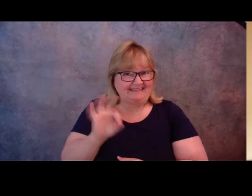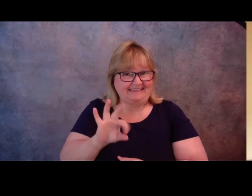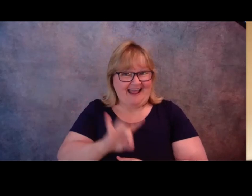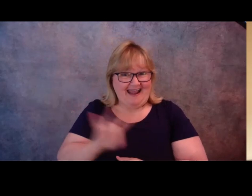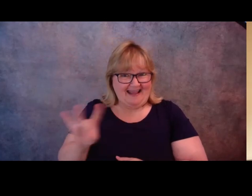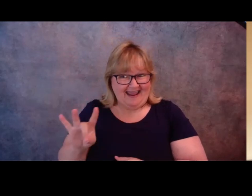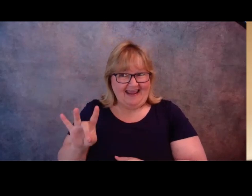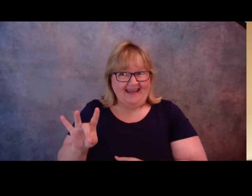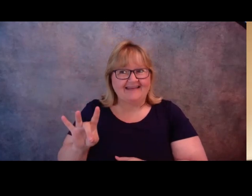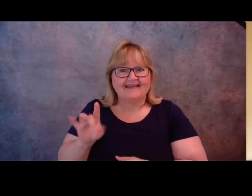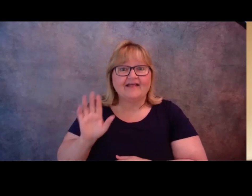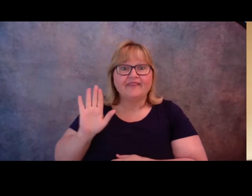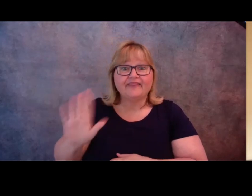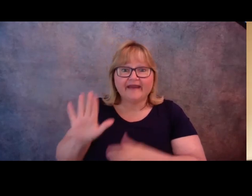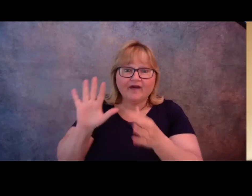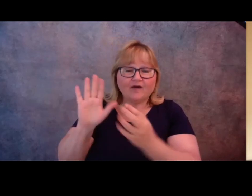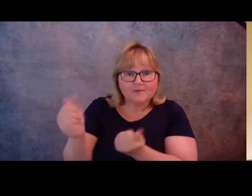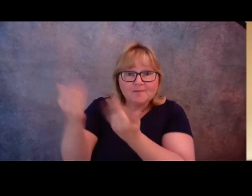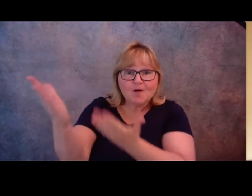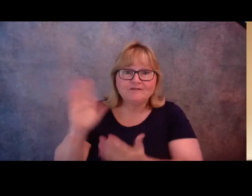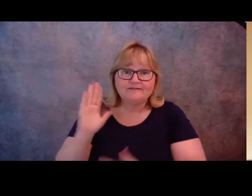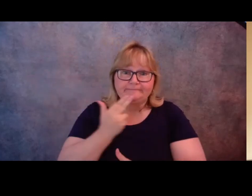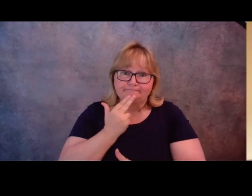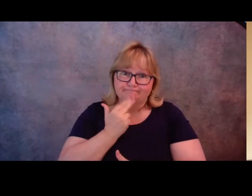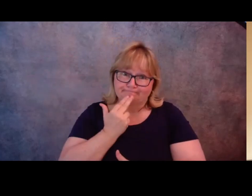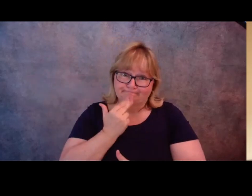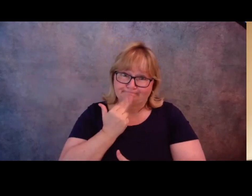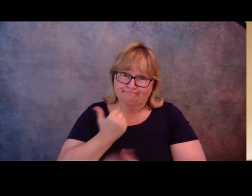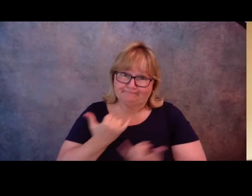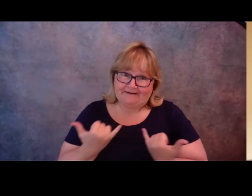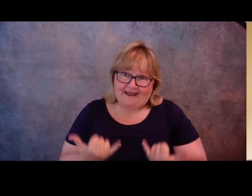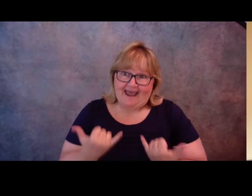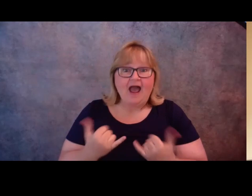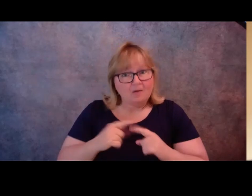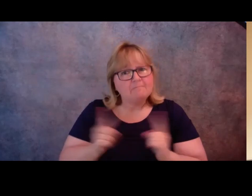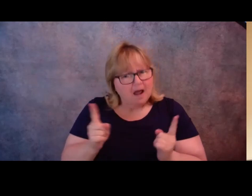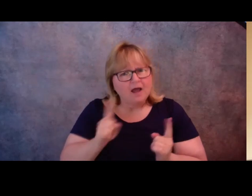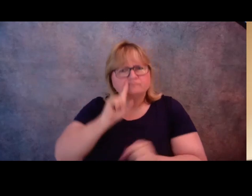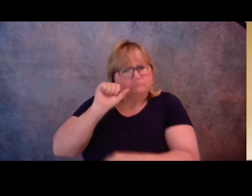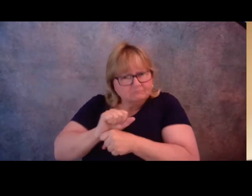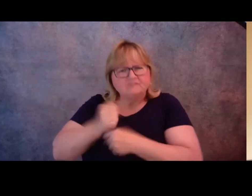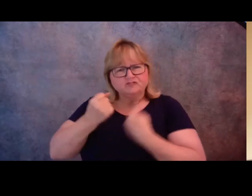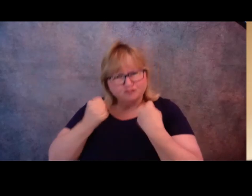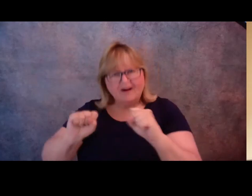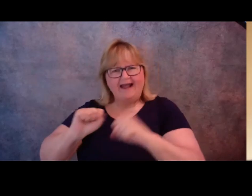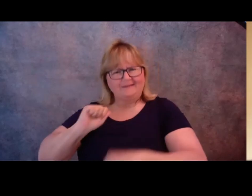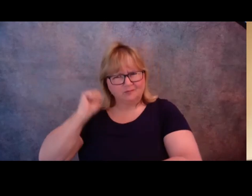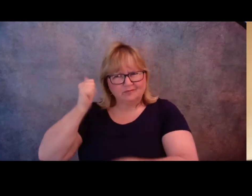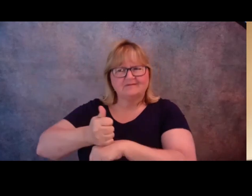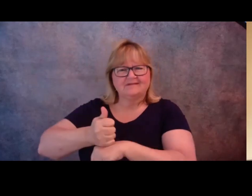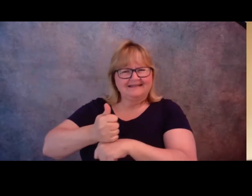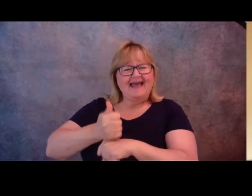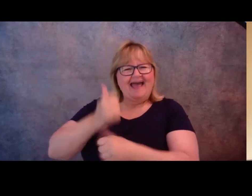look very quaint now when you read them, but it was a very bona fide effort to try and